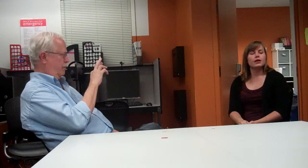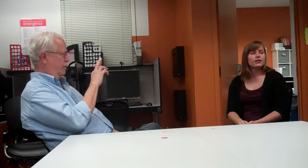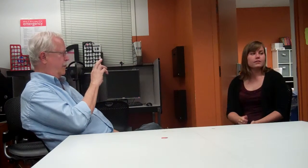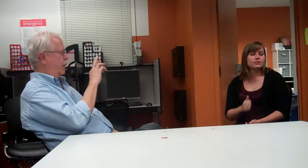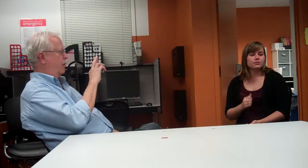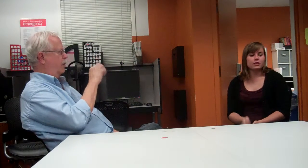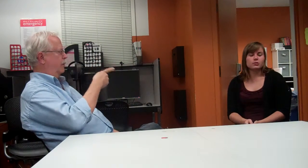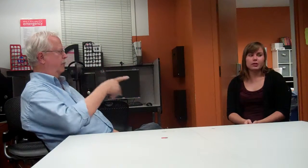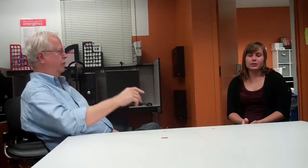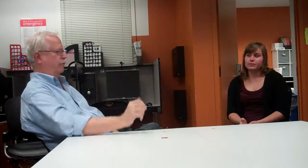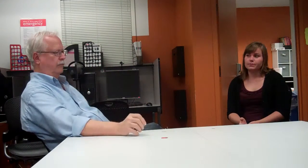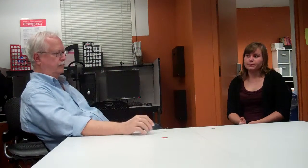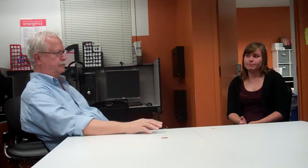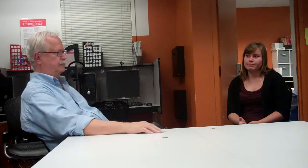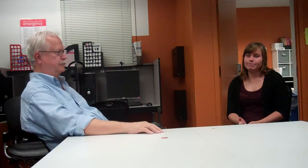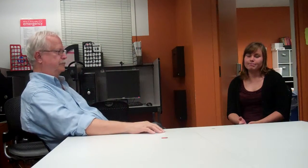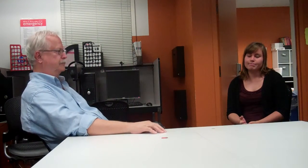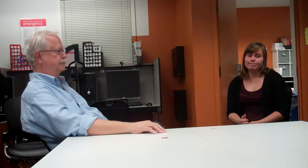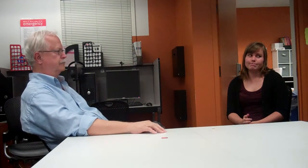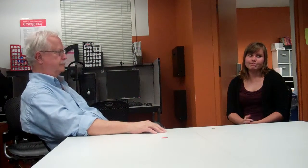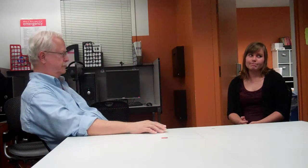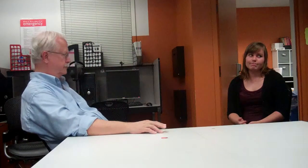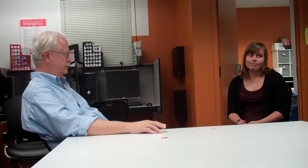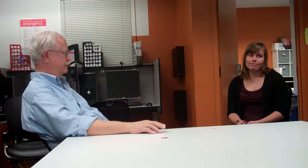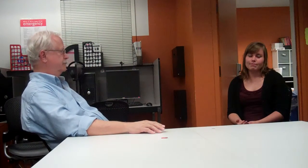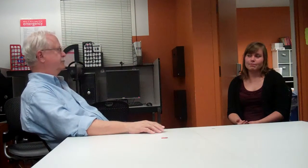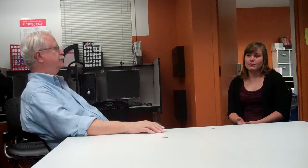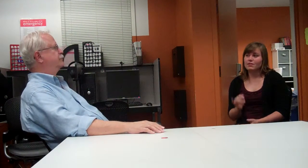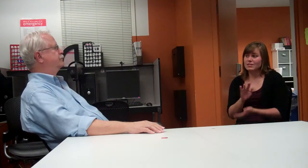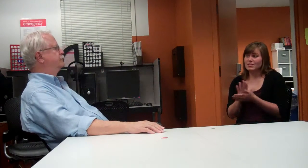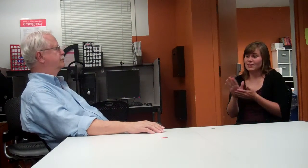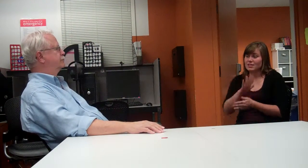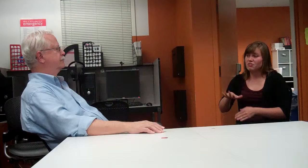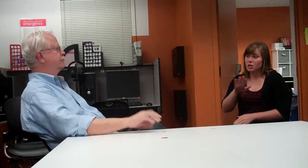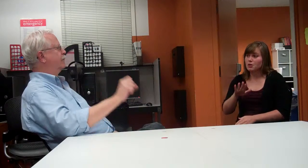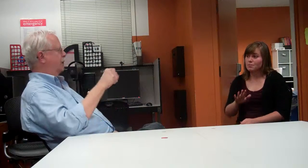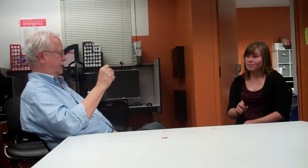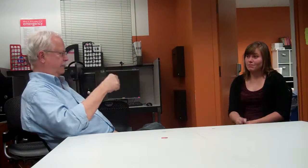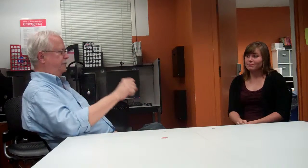He lives in Rogers Park. That's a nice area.